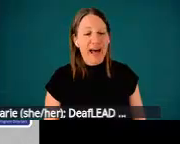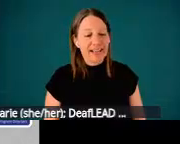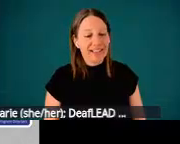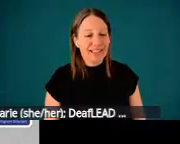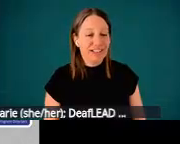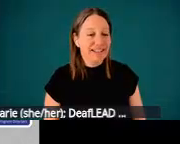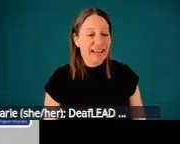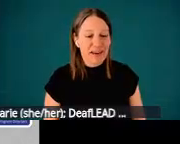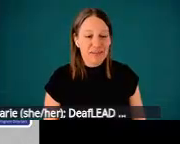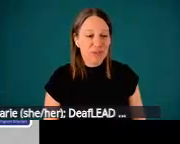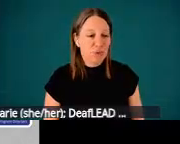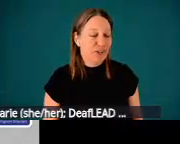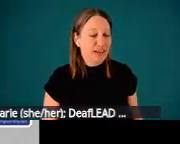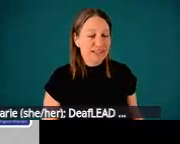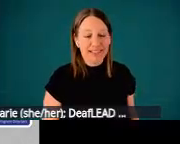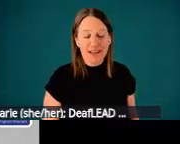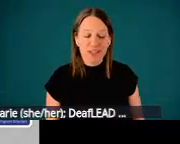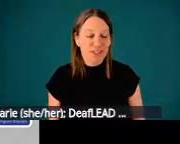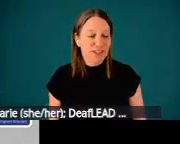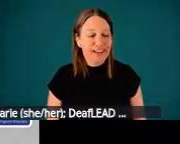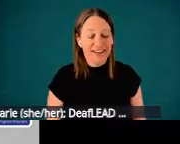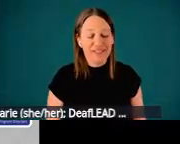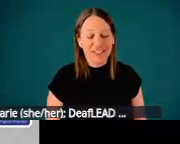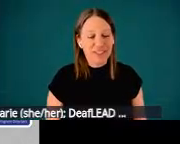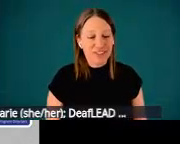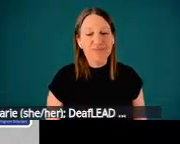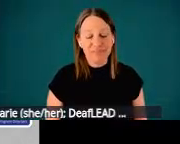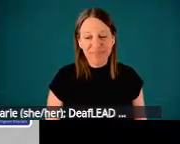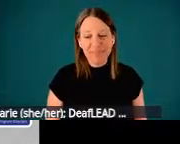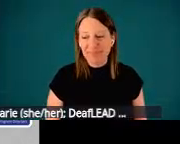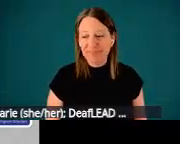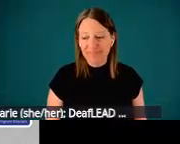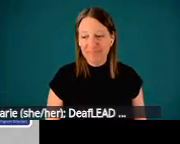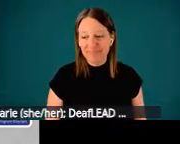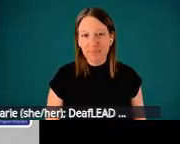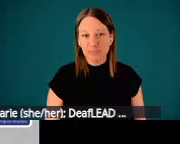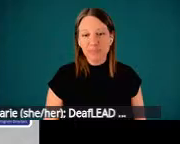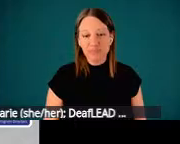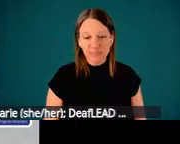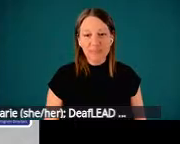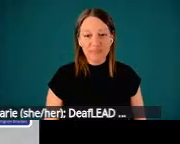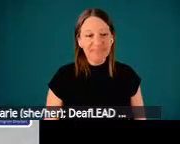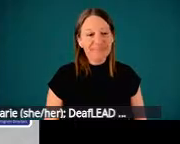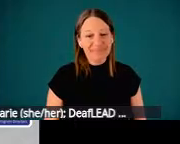that full access to them between crisis counselor and visitor.